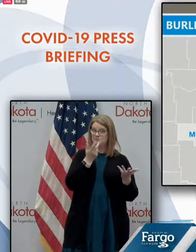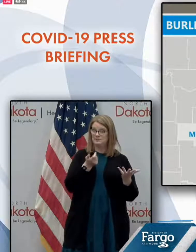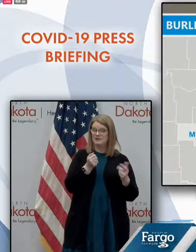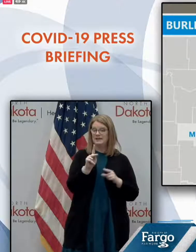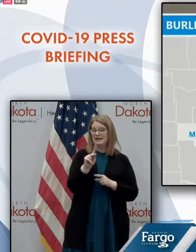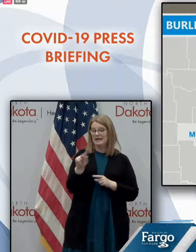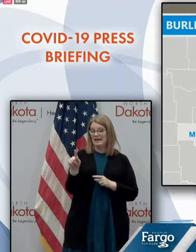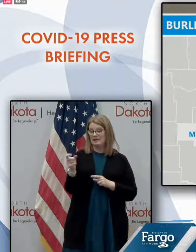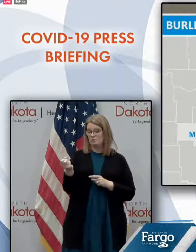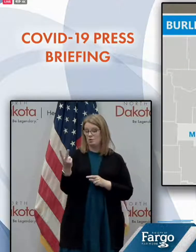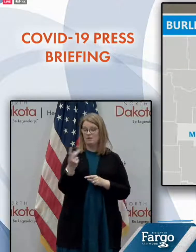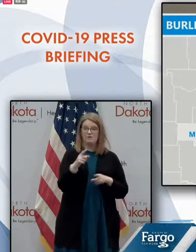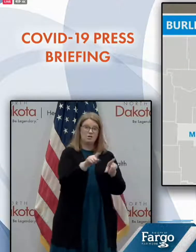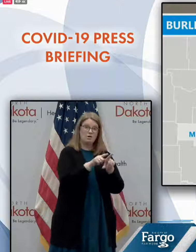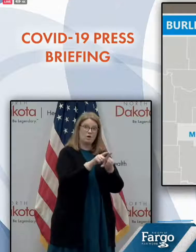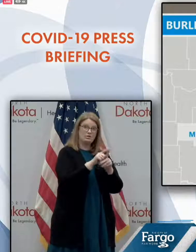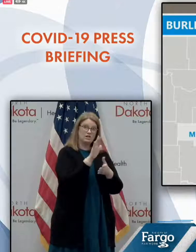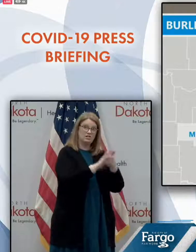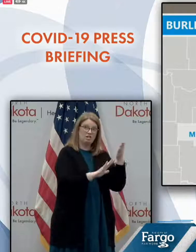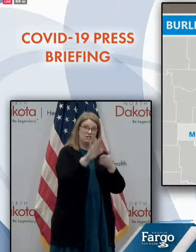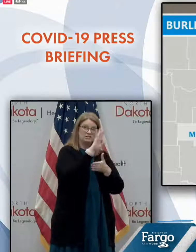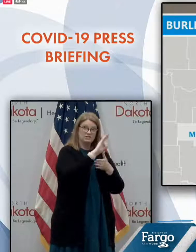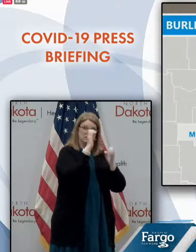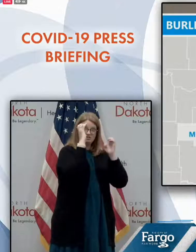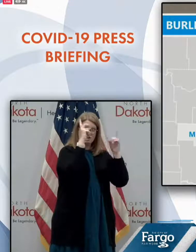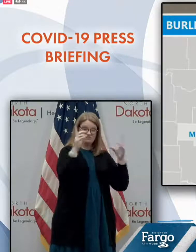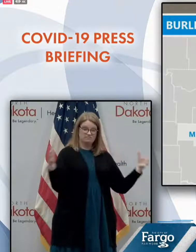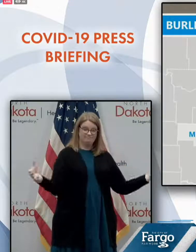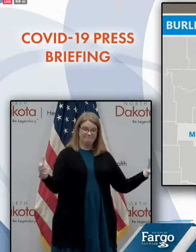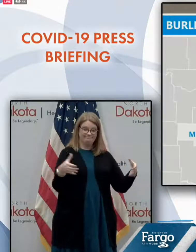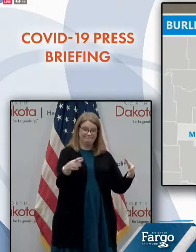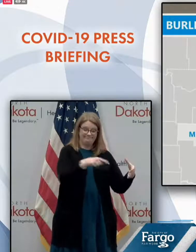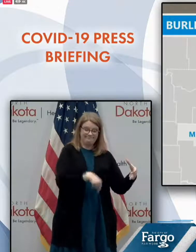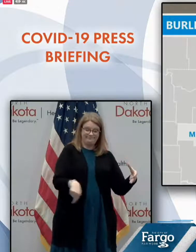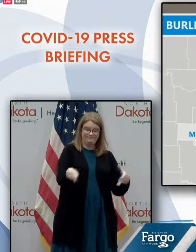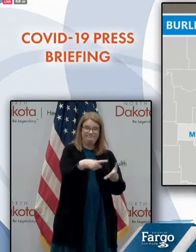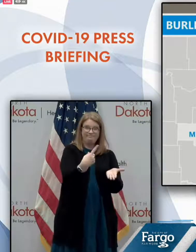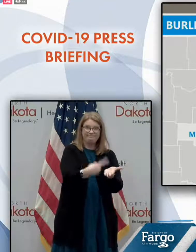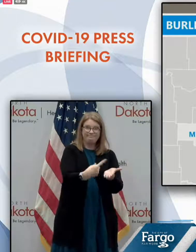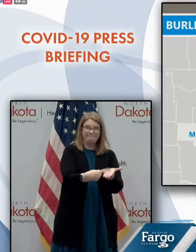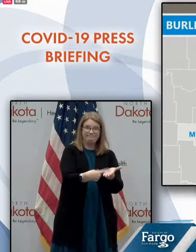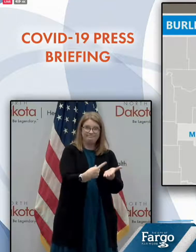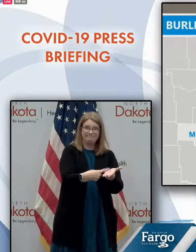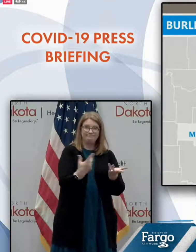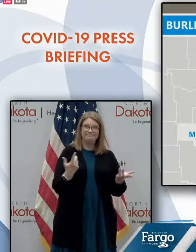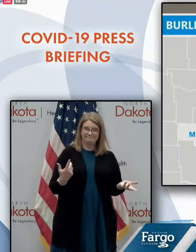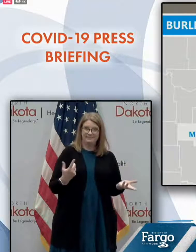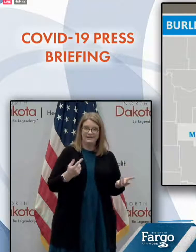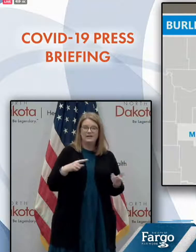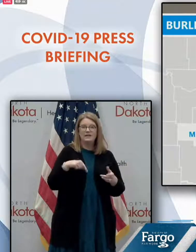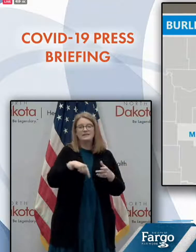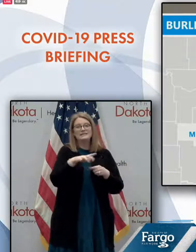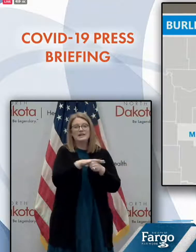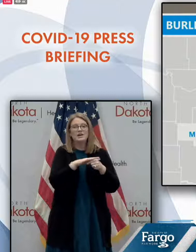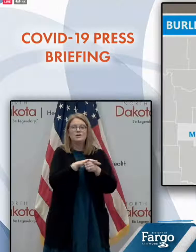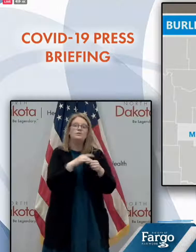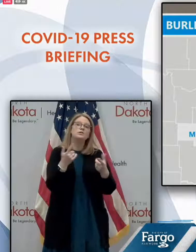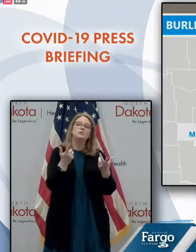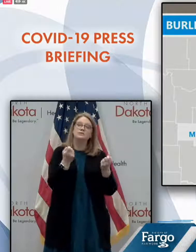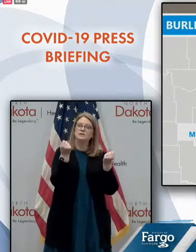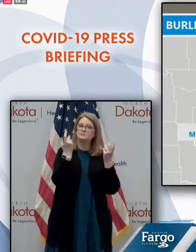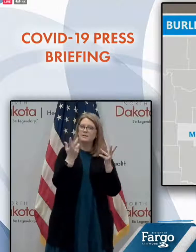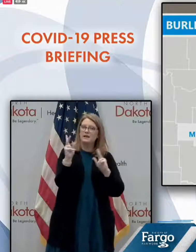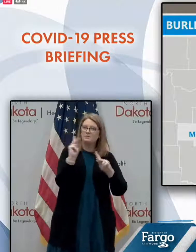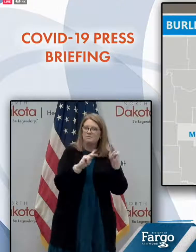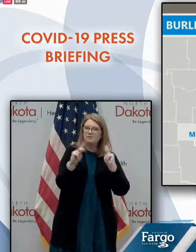K-12 and higher education has a seat at the table. And then other big employers in this area, in places where we've got large congregate